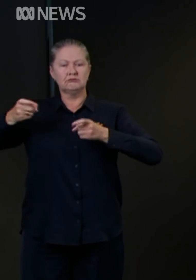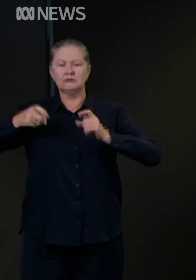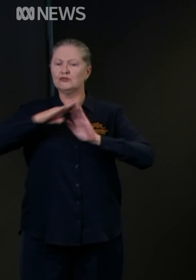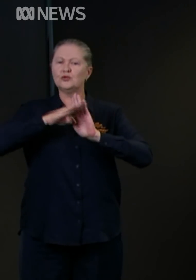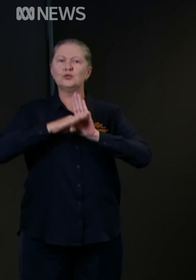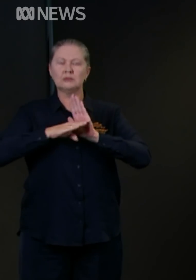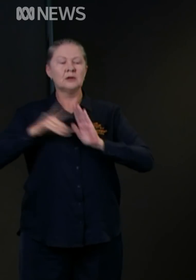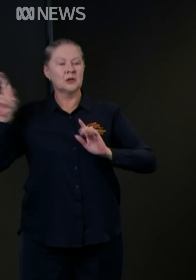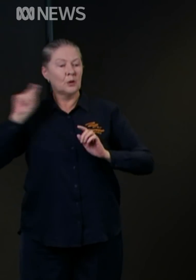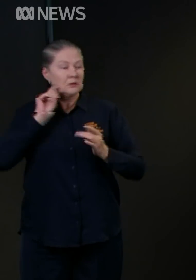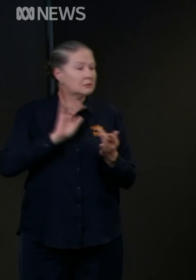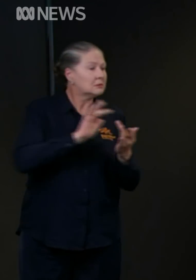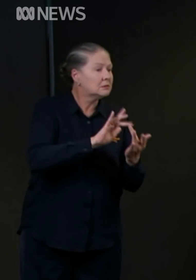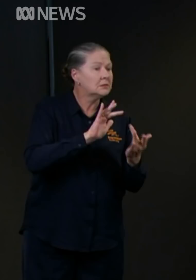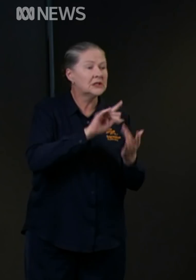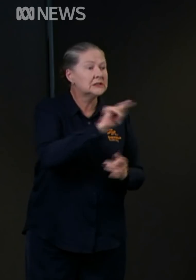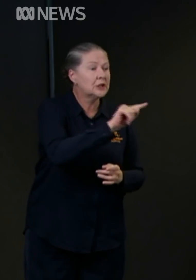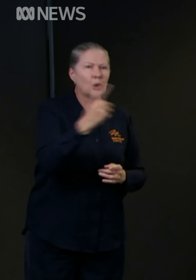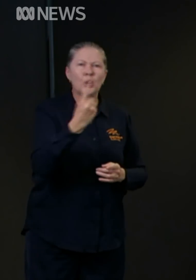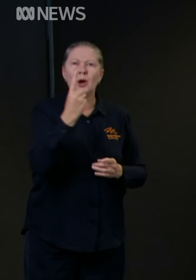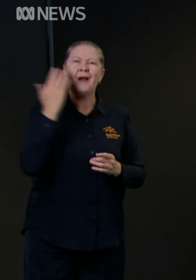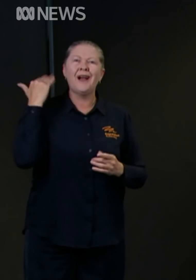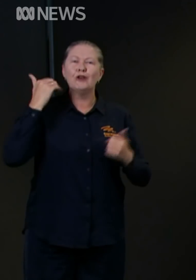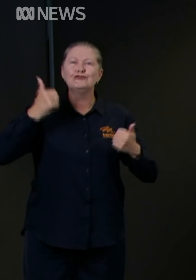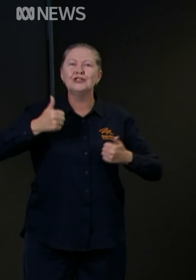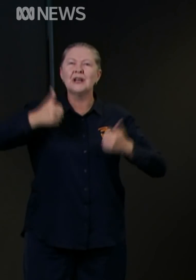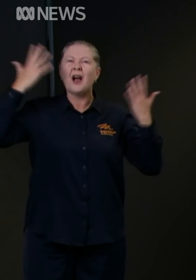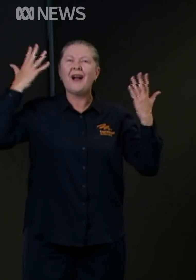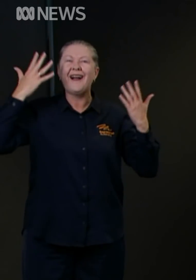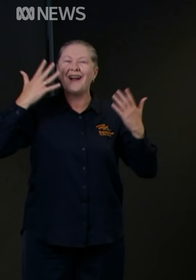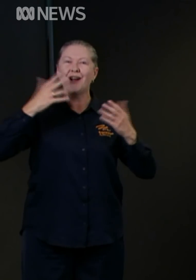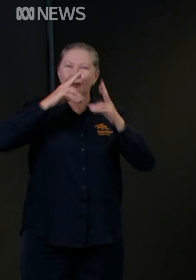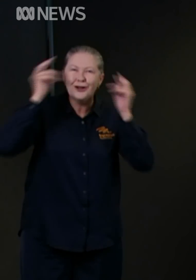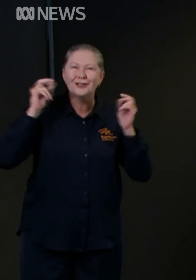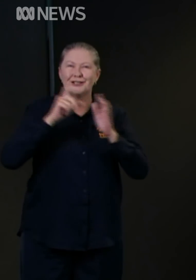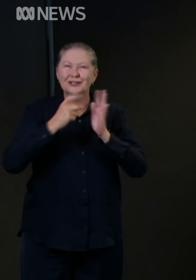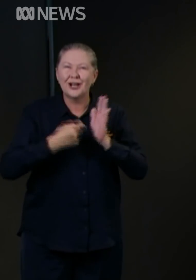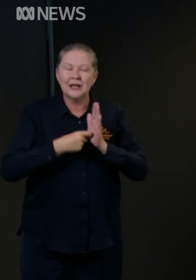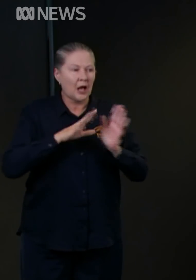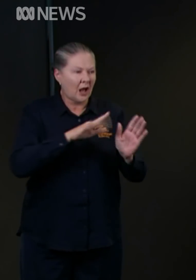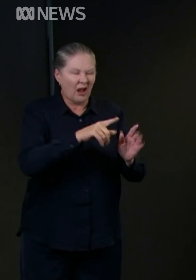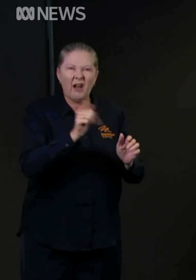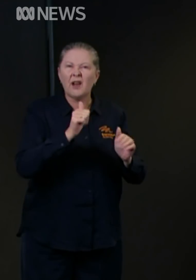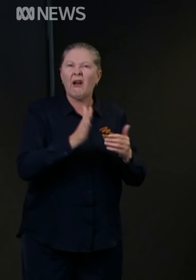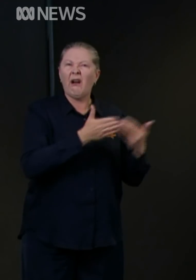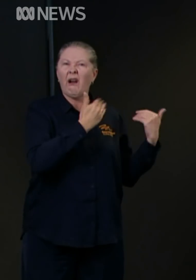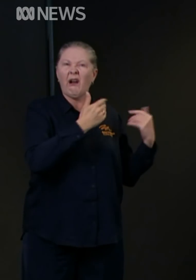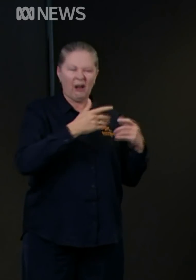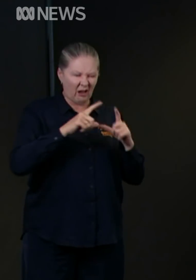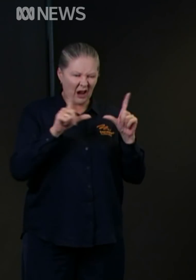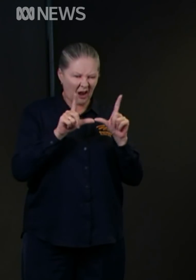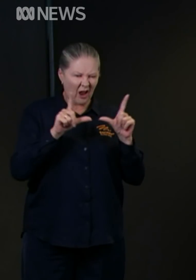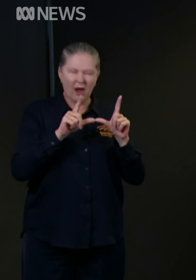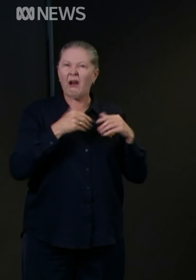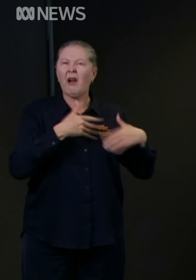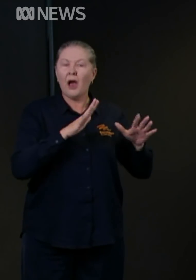contacting retired healthcare workers to refresh their registration and make sure we can